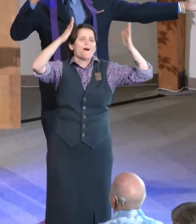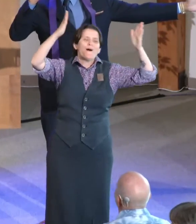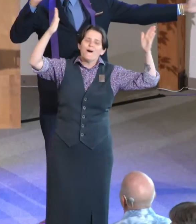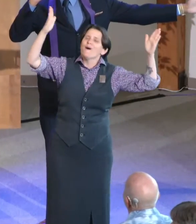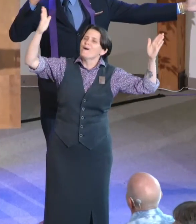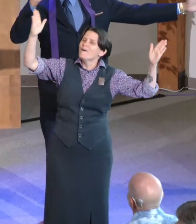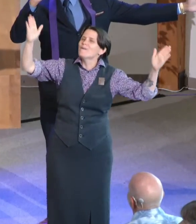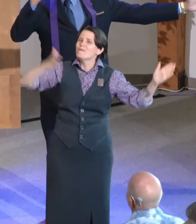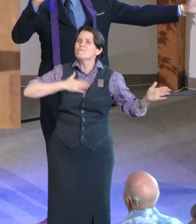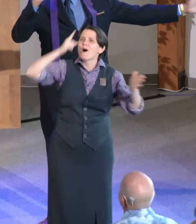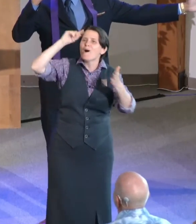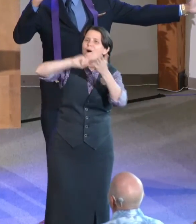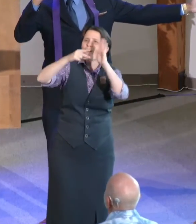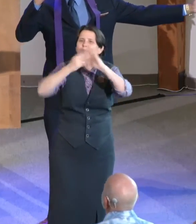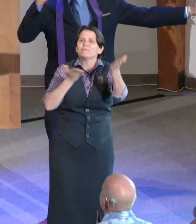for God. No more